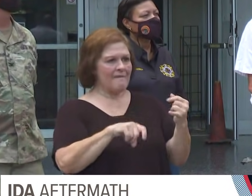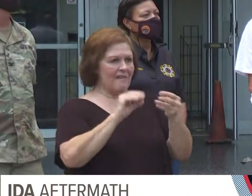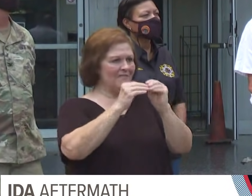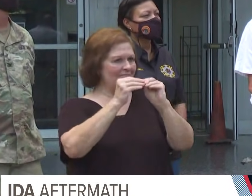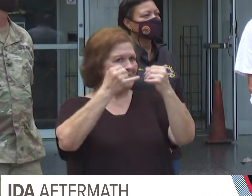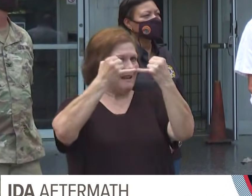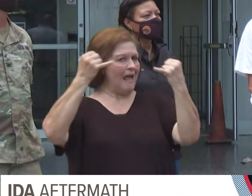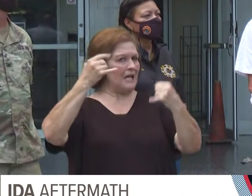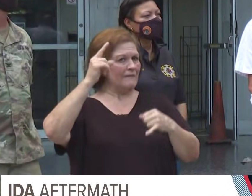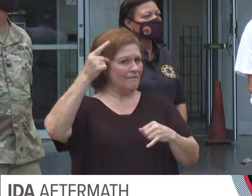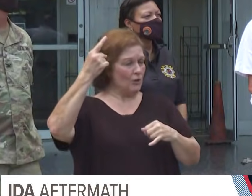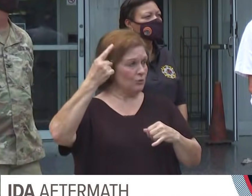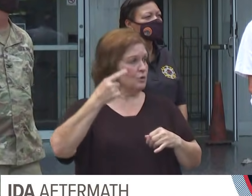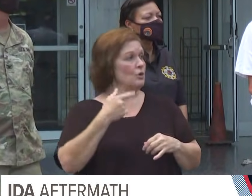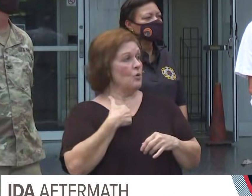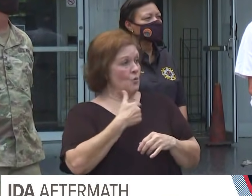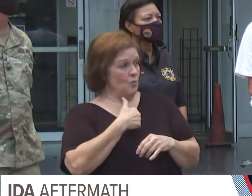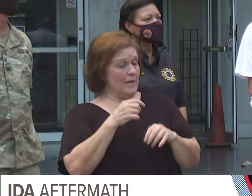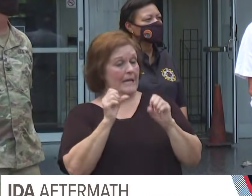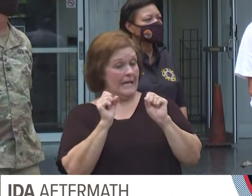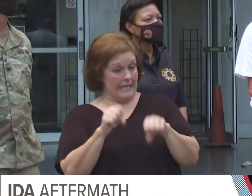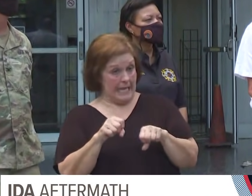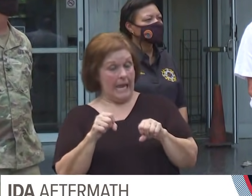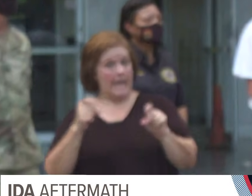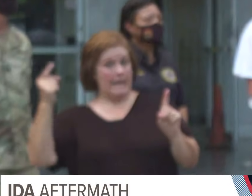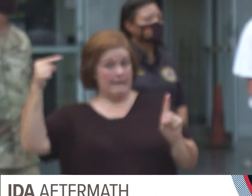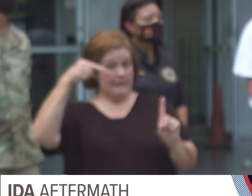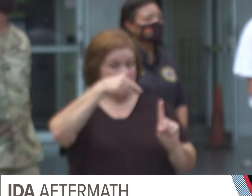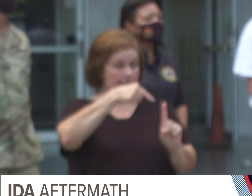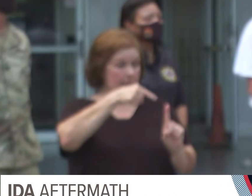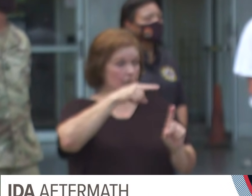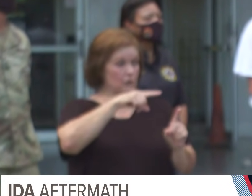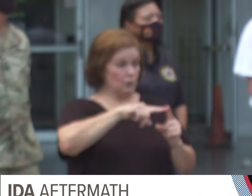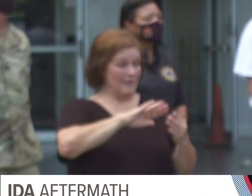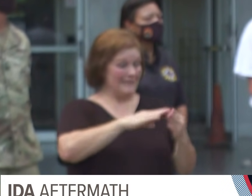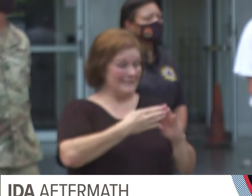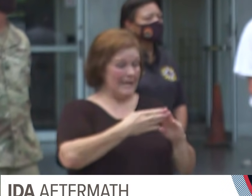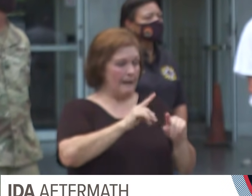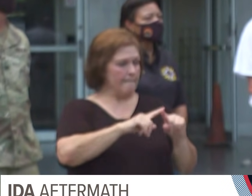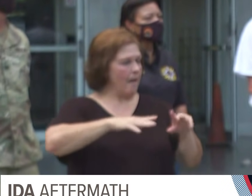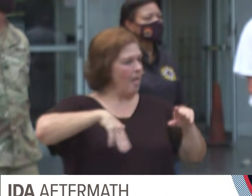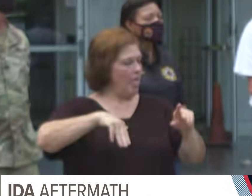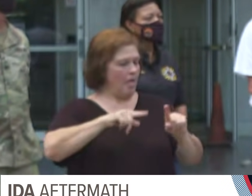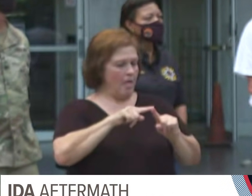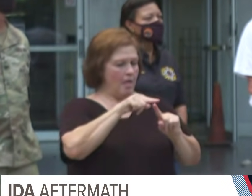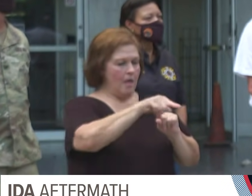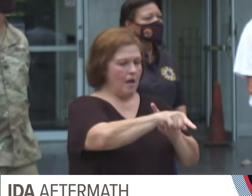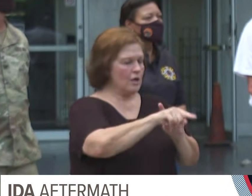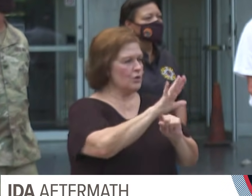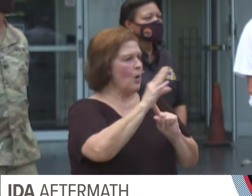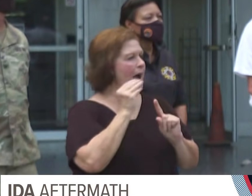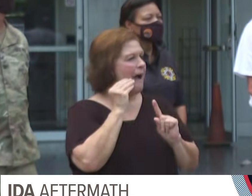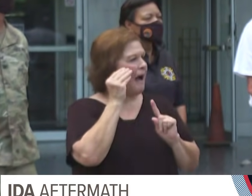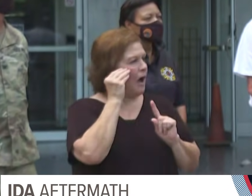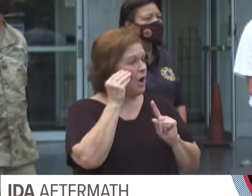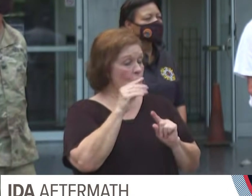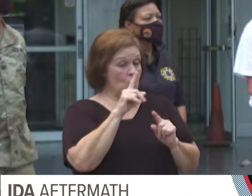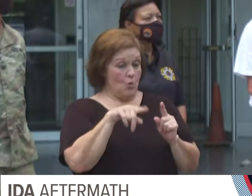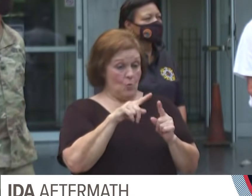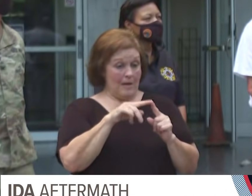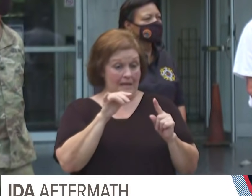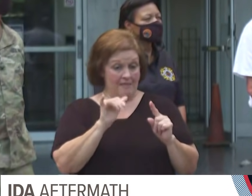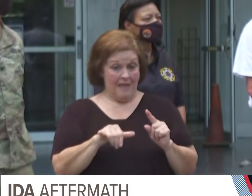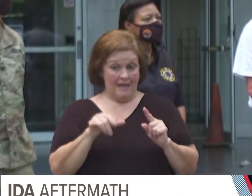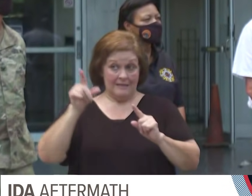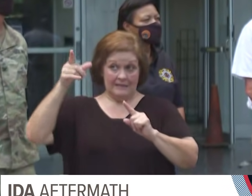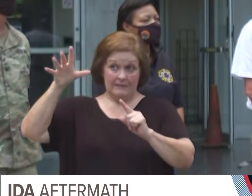fixed. We can get power to this city, but we may not be able to get it to your house immediately once that transmission